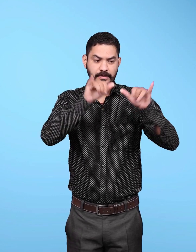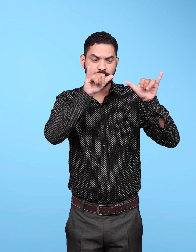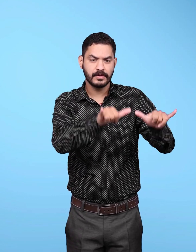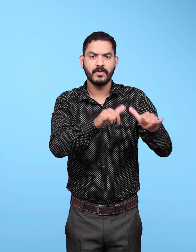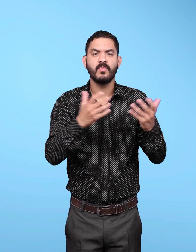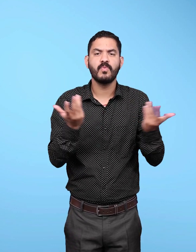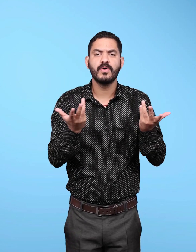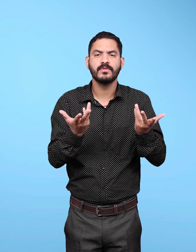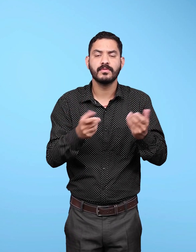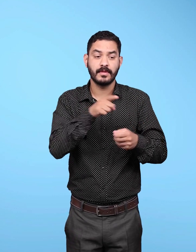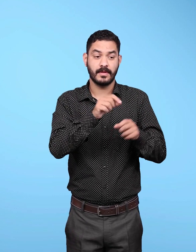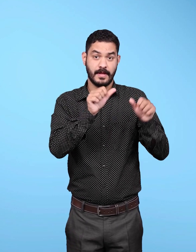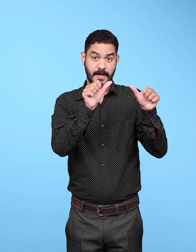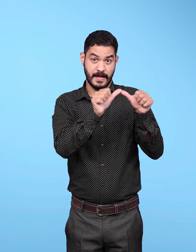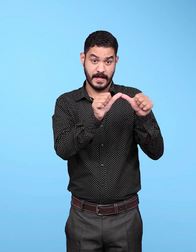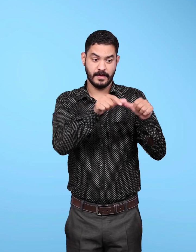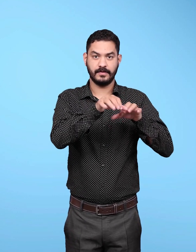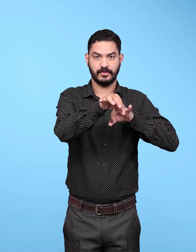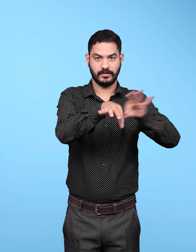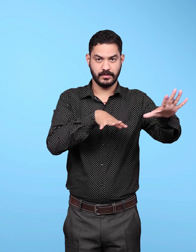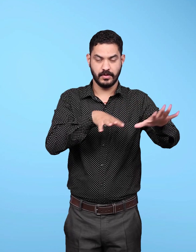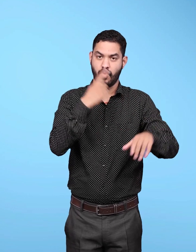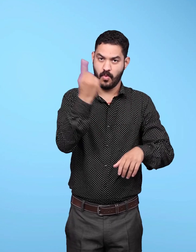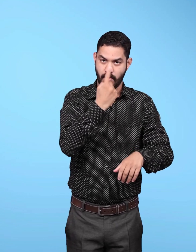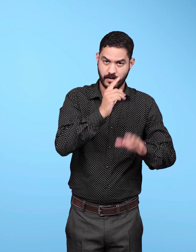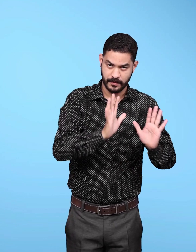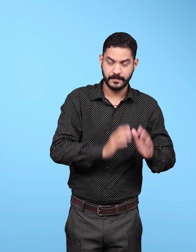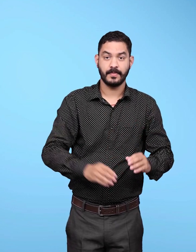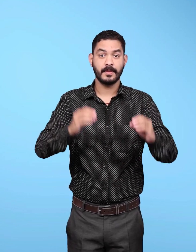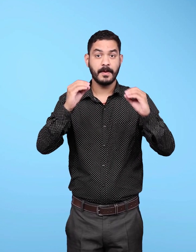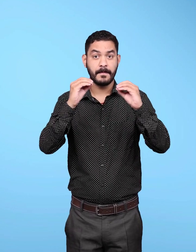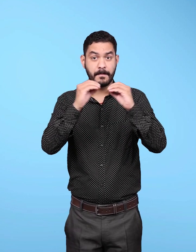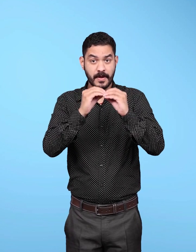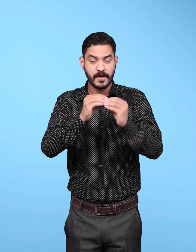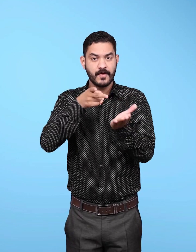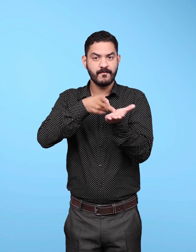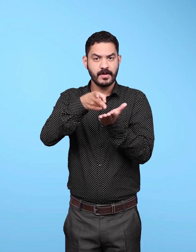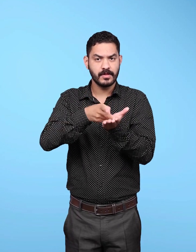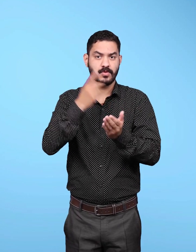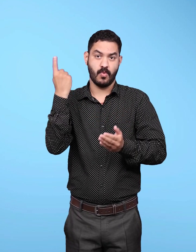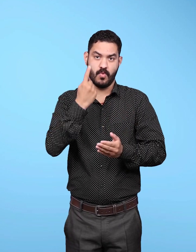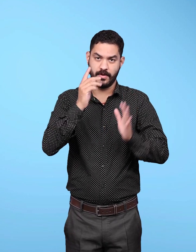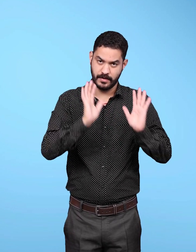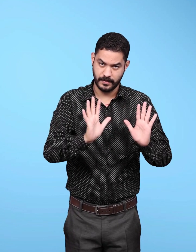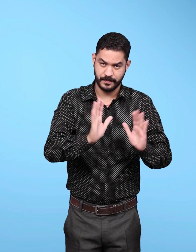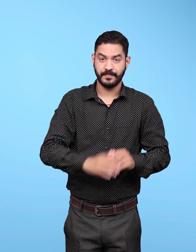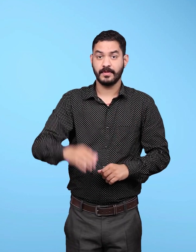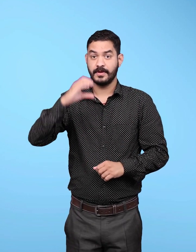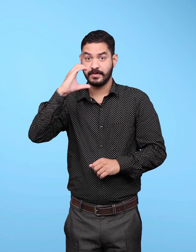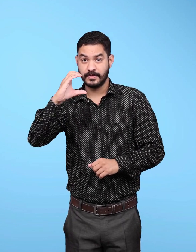whether they would have lived A. only in the city, B. only in villages,